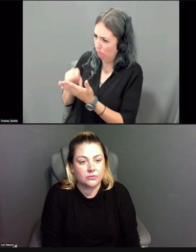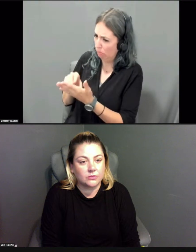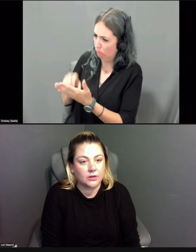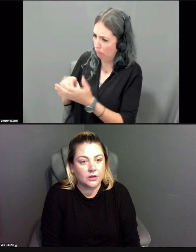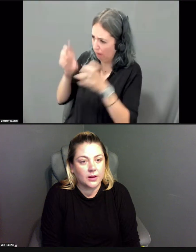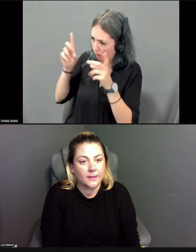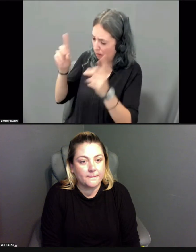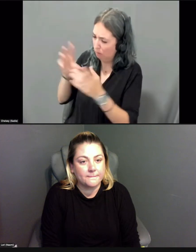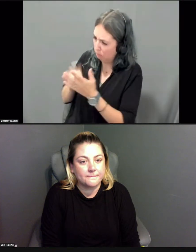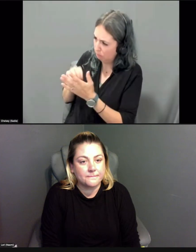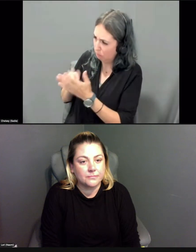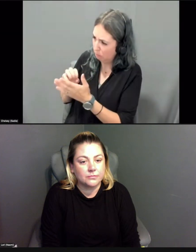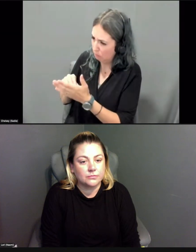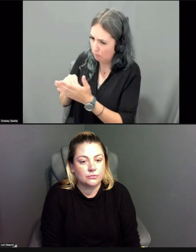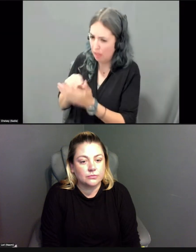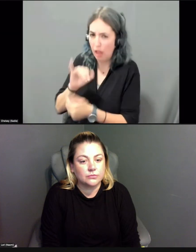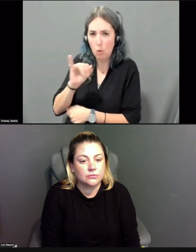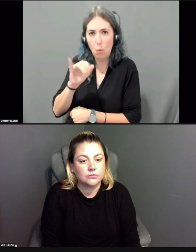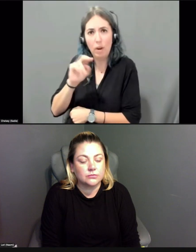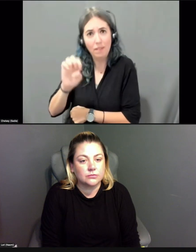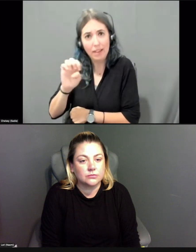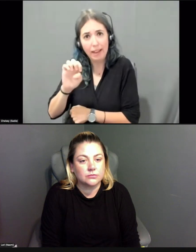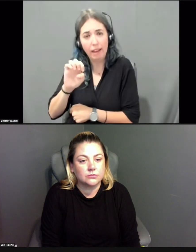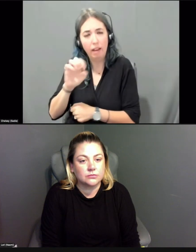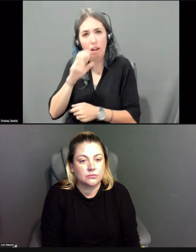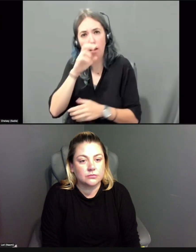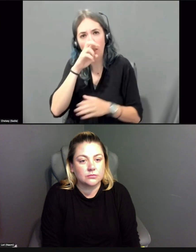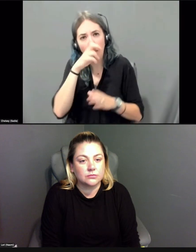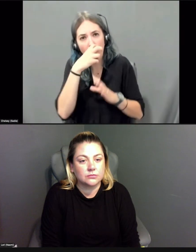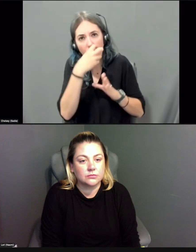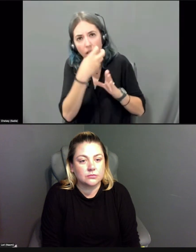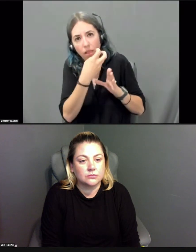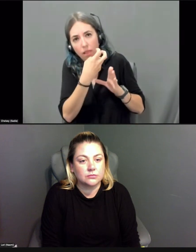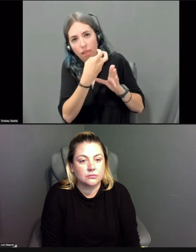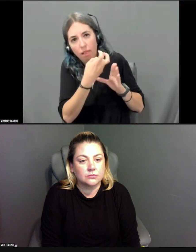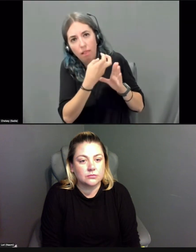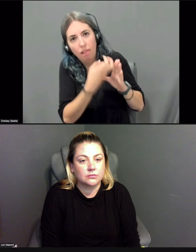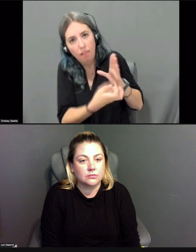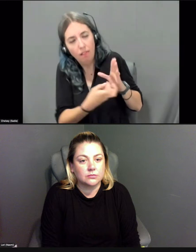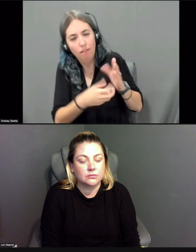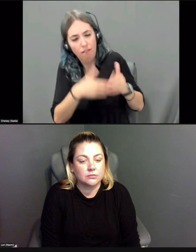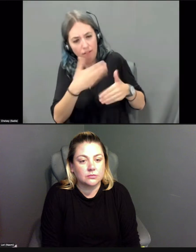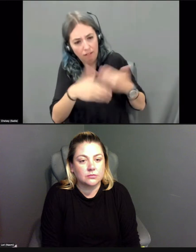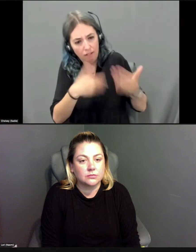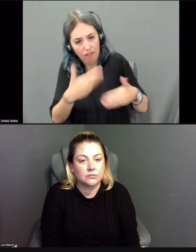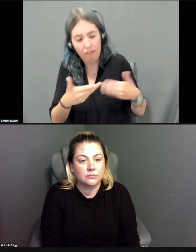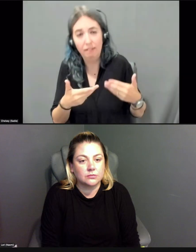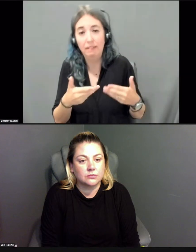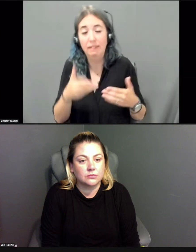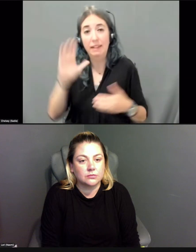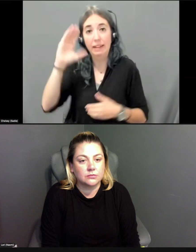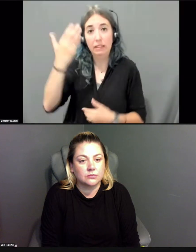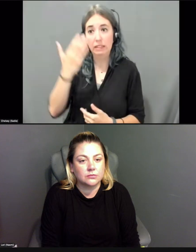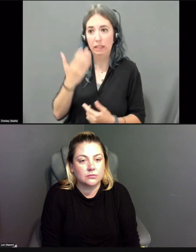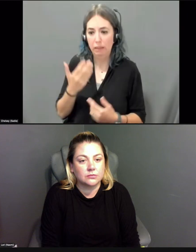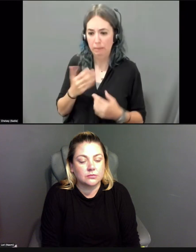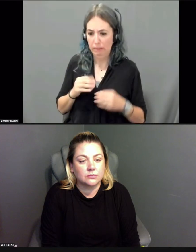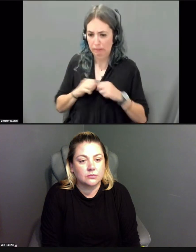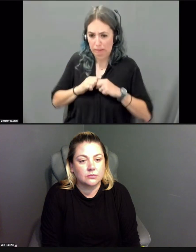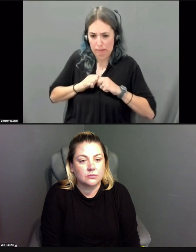of those similar concepts. It seems like this really big, scary thing on the